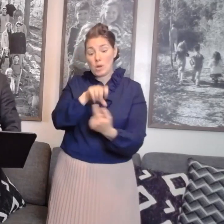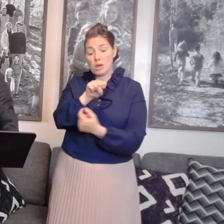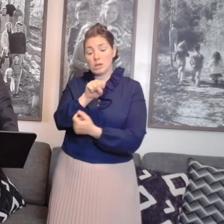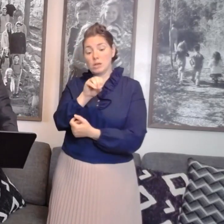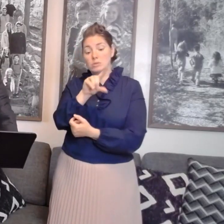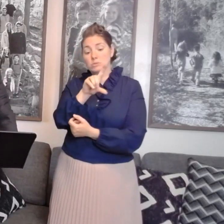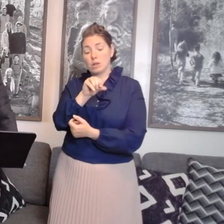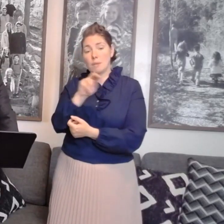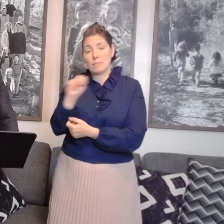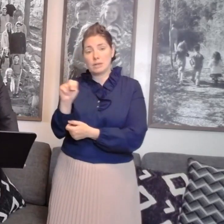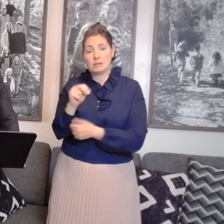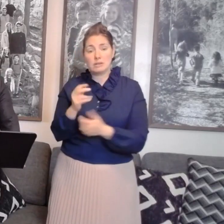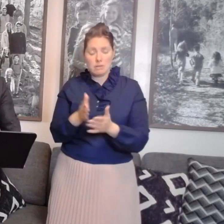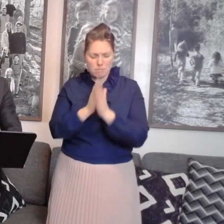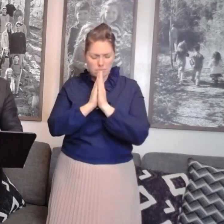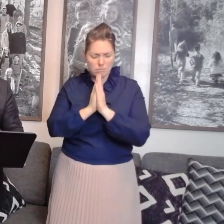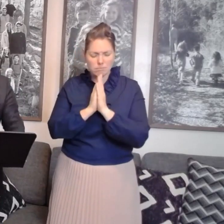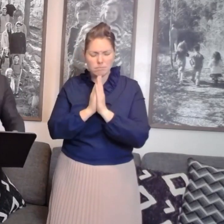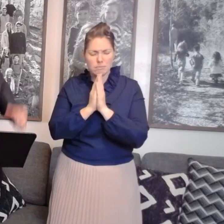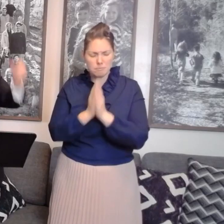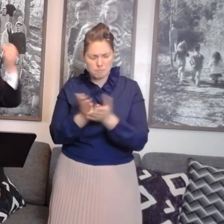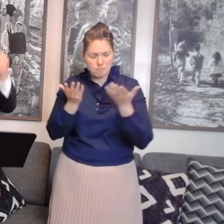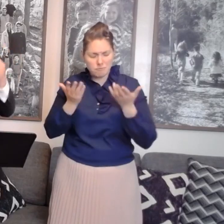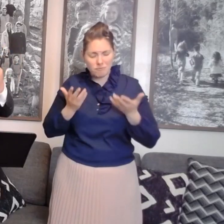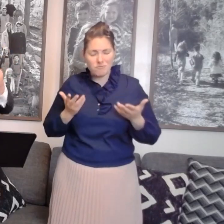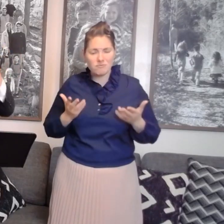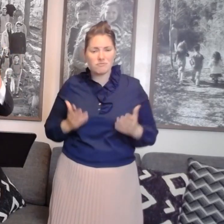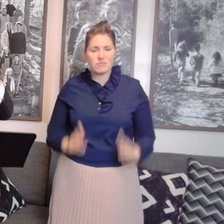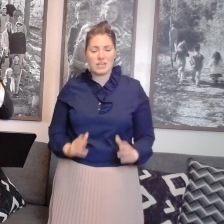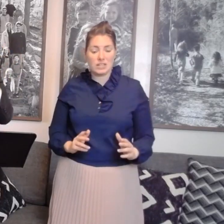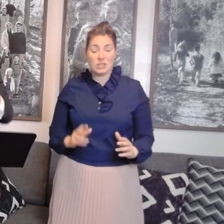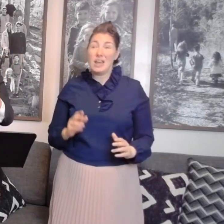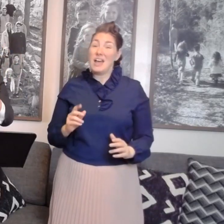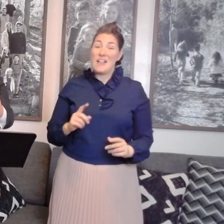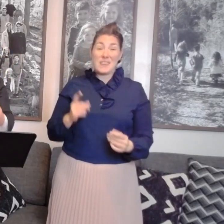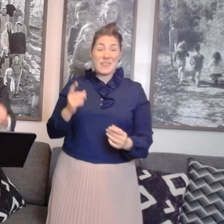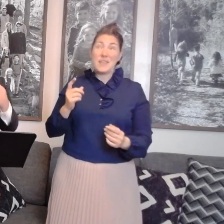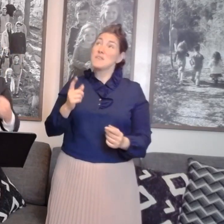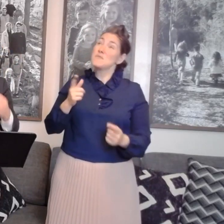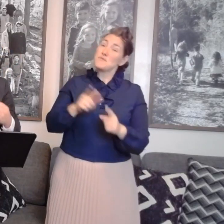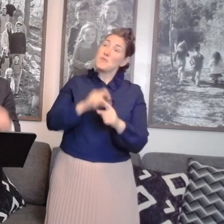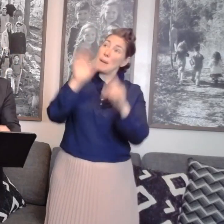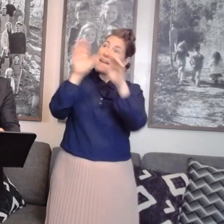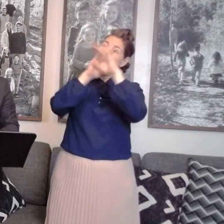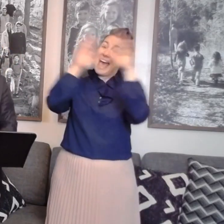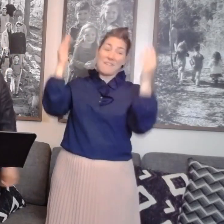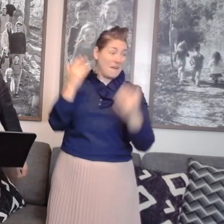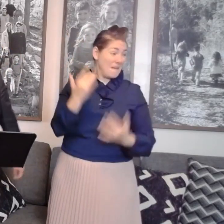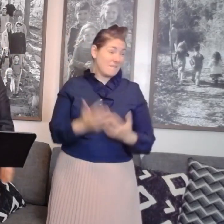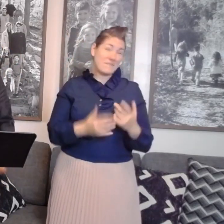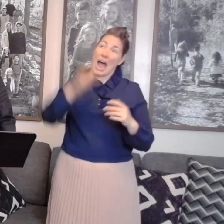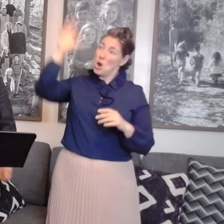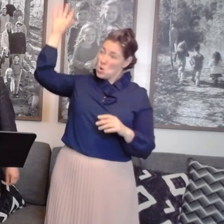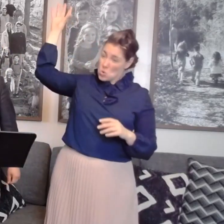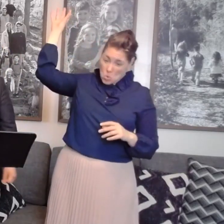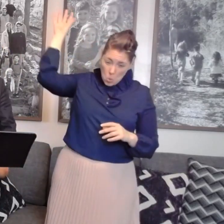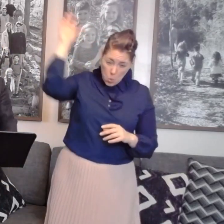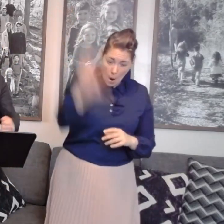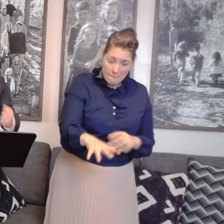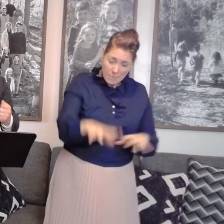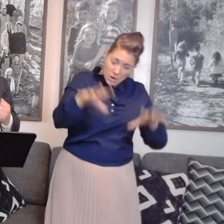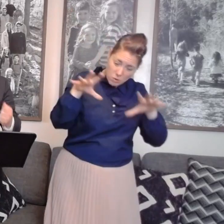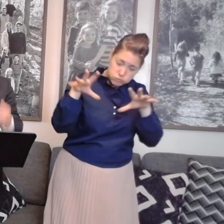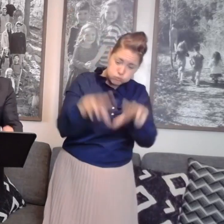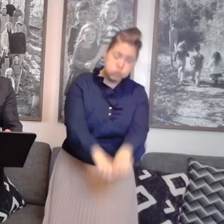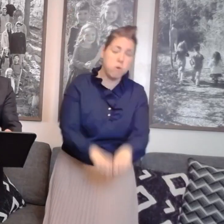had made an end of praying, that the fire came down from heaven and consumed